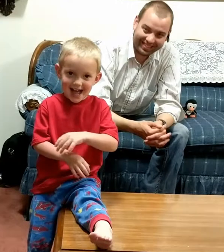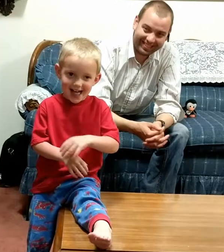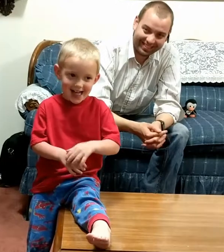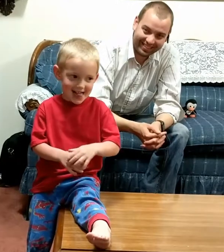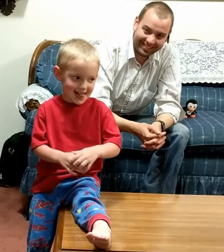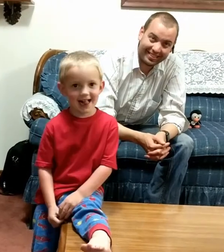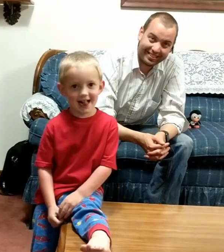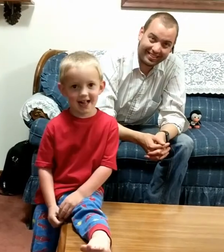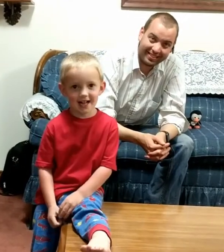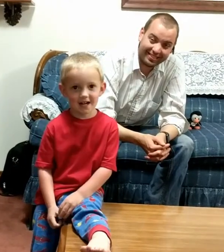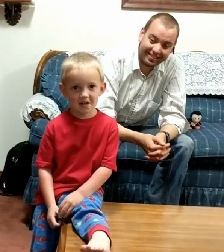I'm cold.